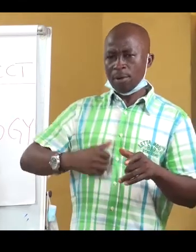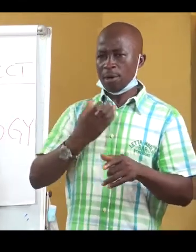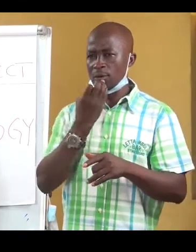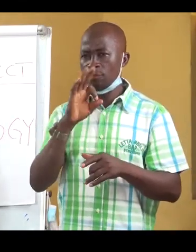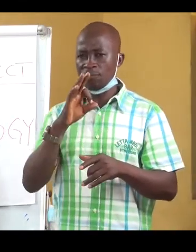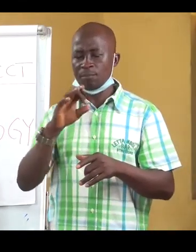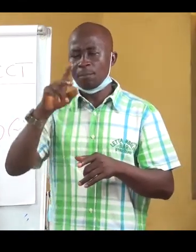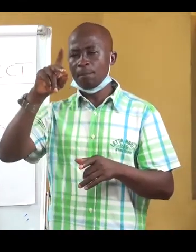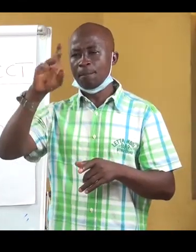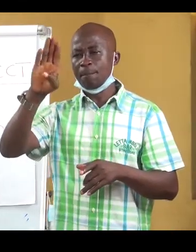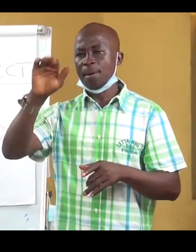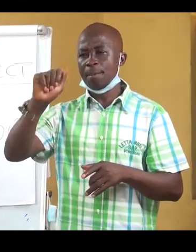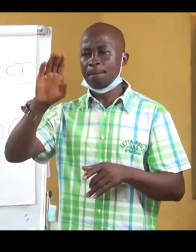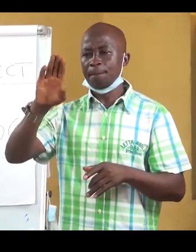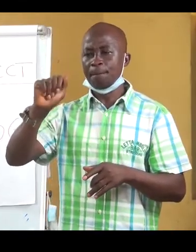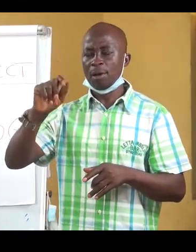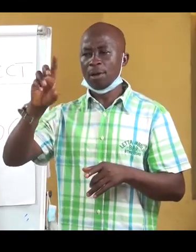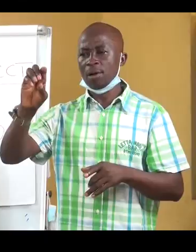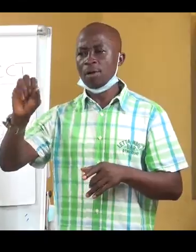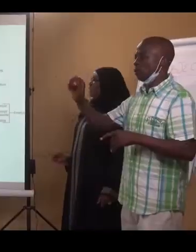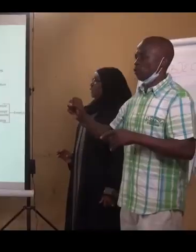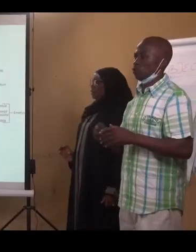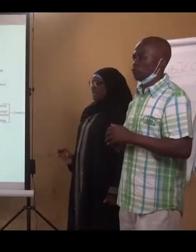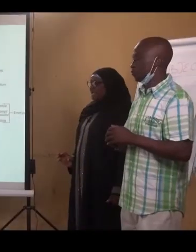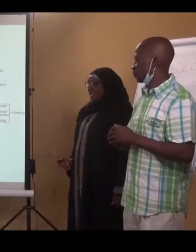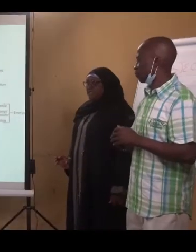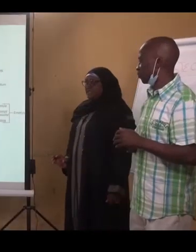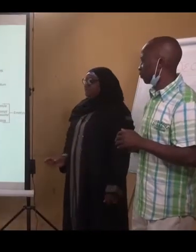attaches itself to the fruit. So having looked at that,